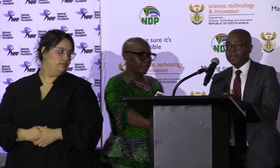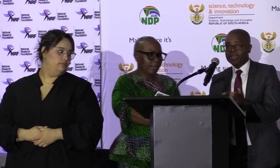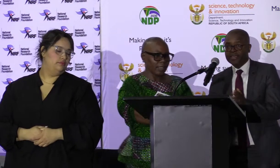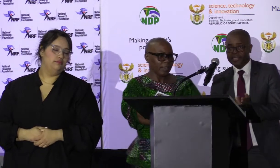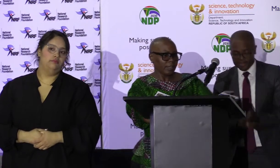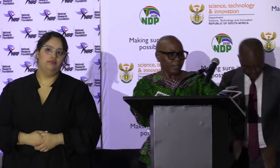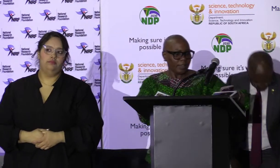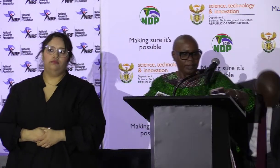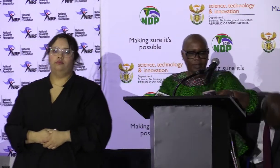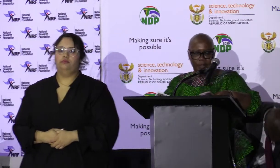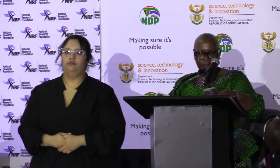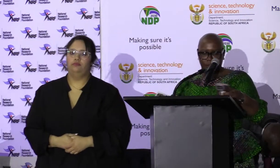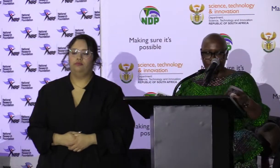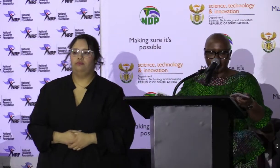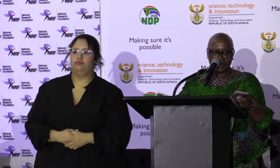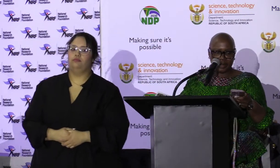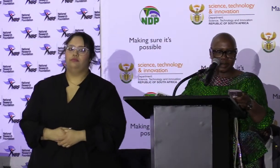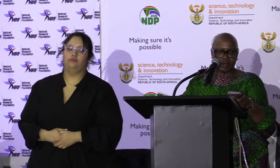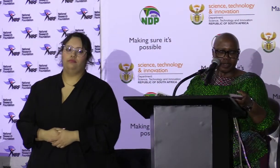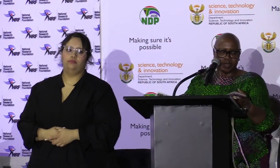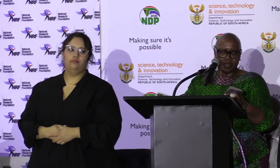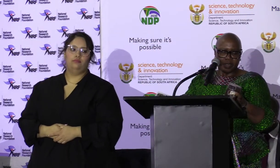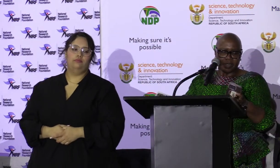Let's welcome.